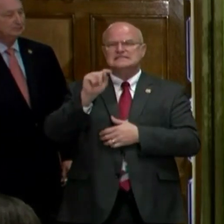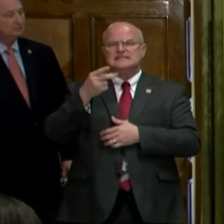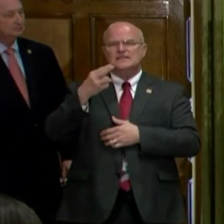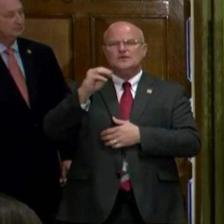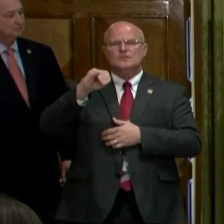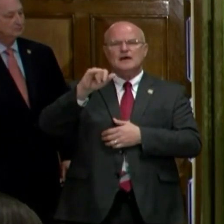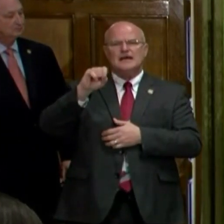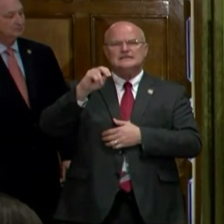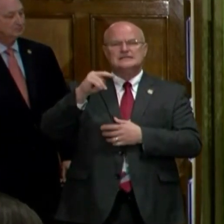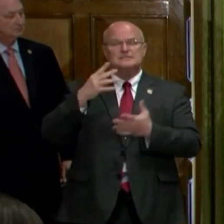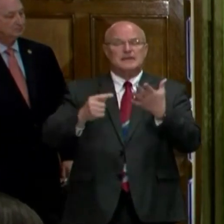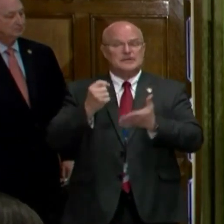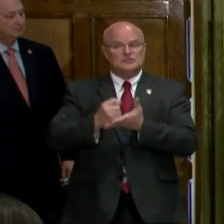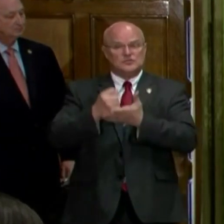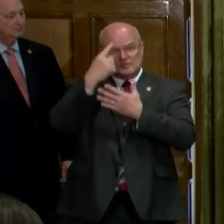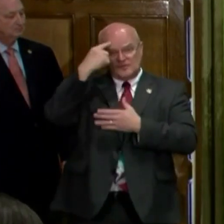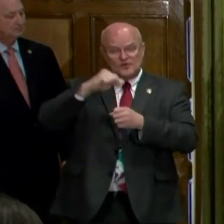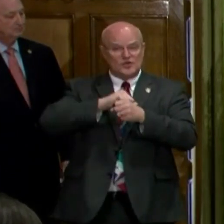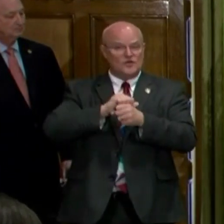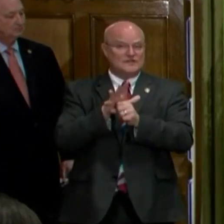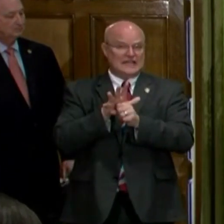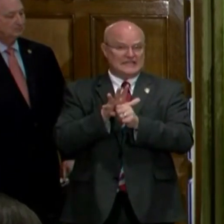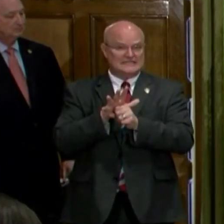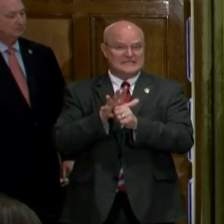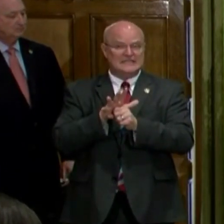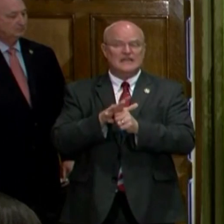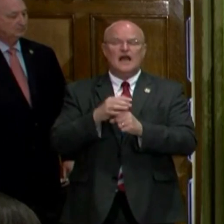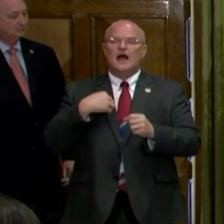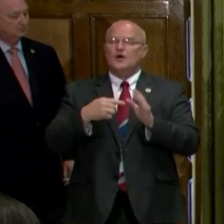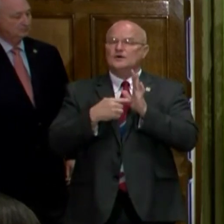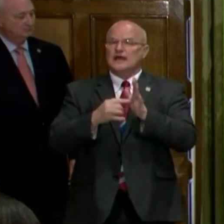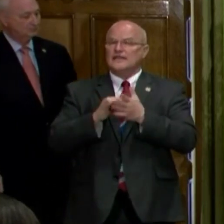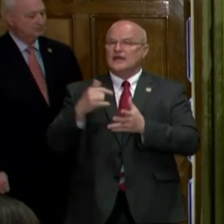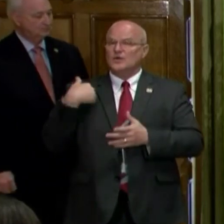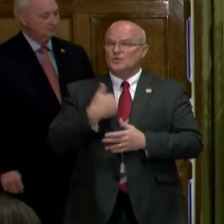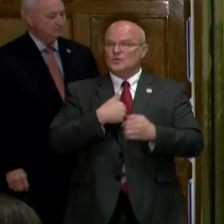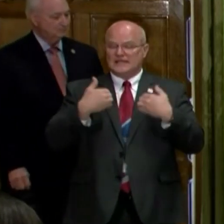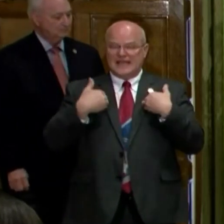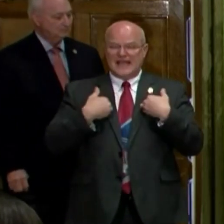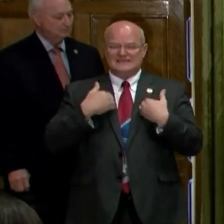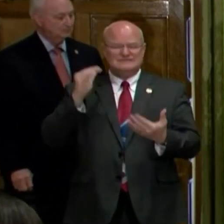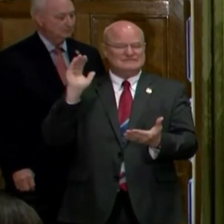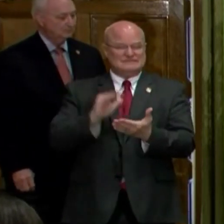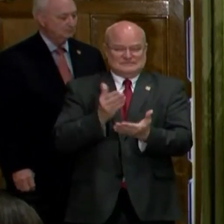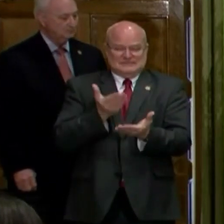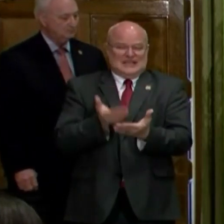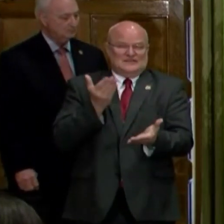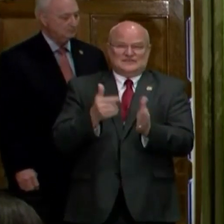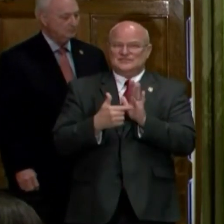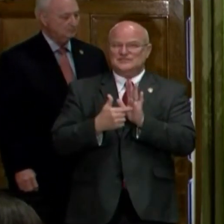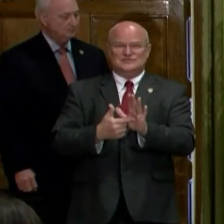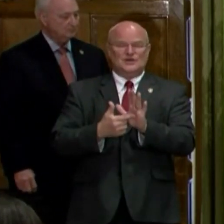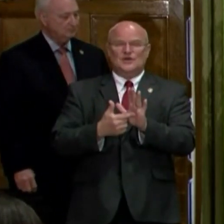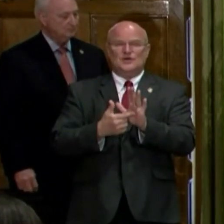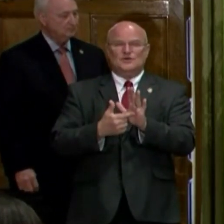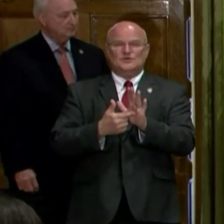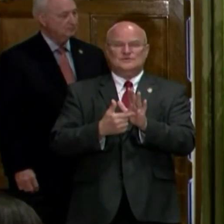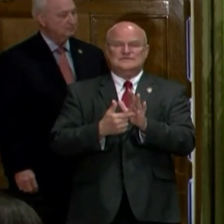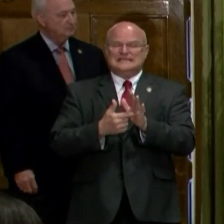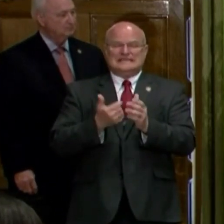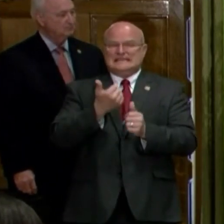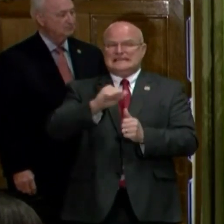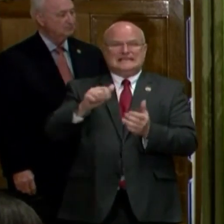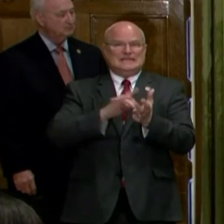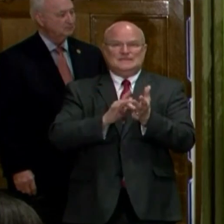as a possible treatment for COVID-19. I want to point out that we have very little evidence to show